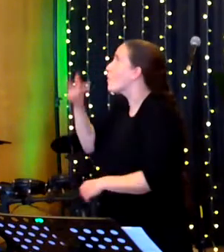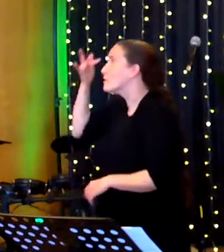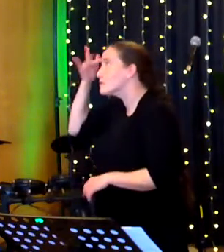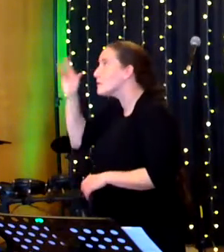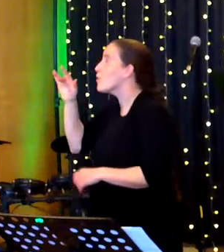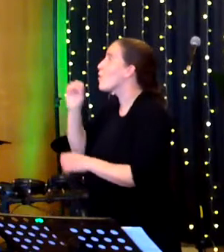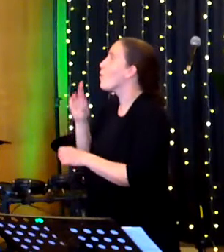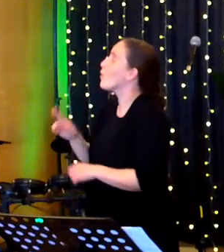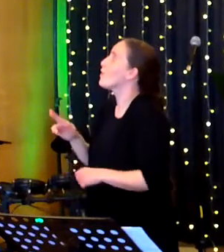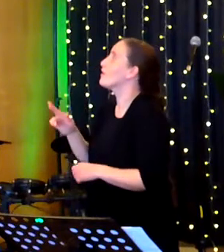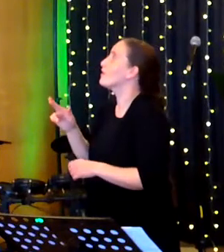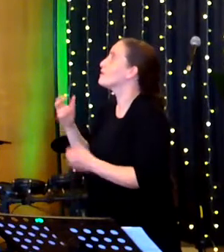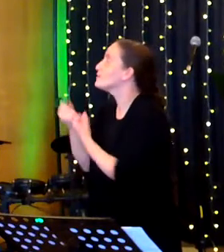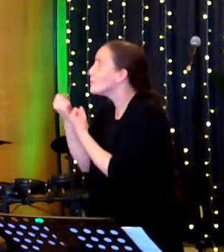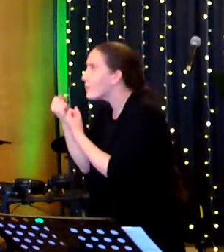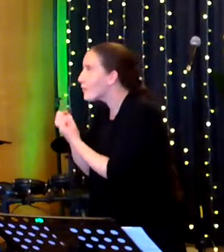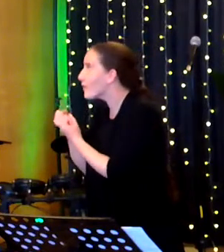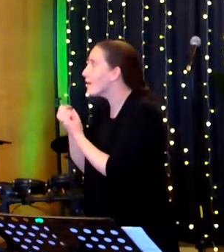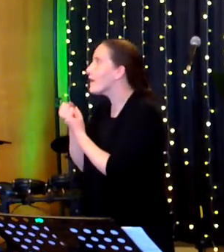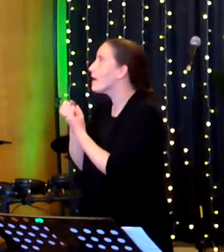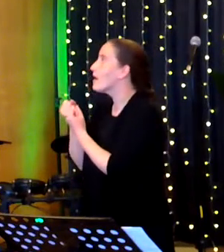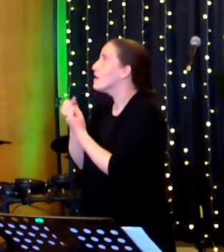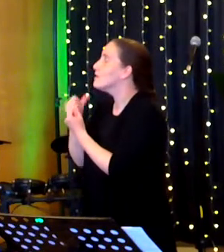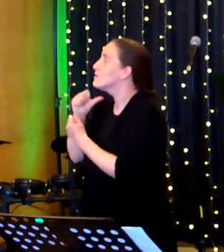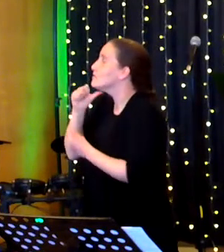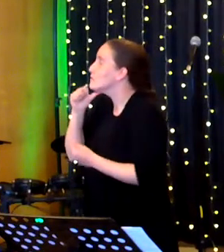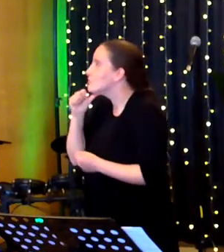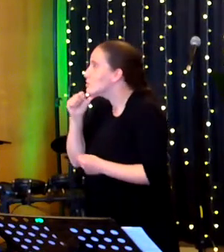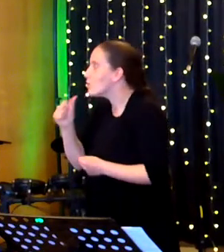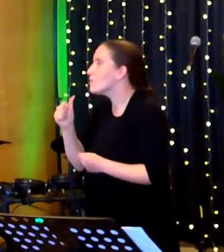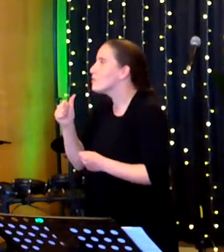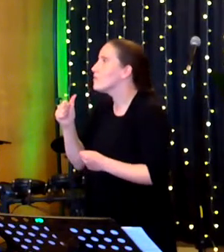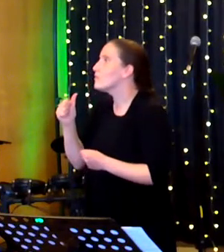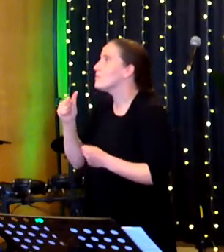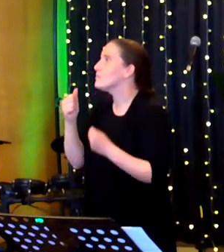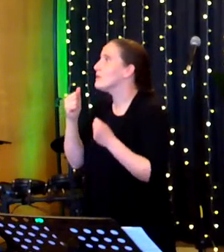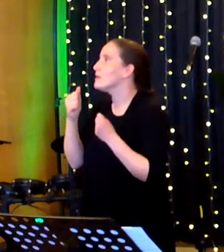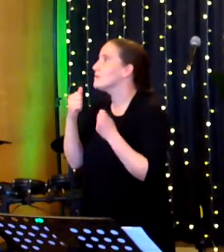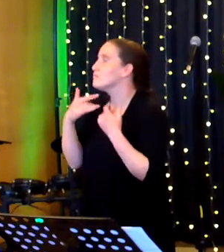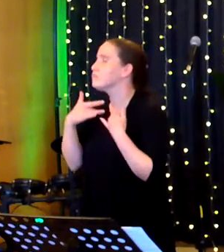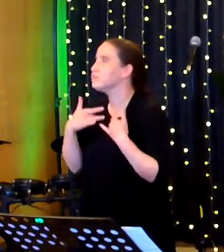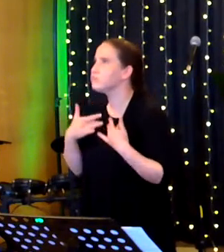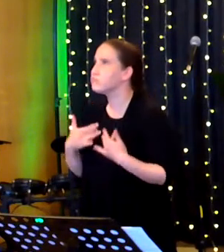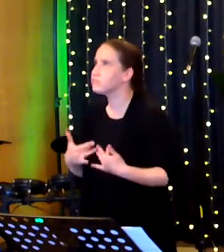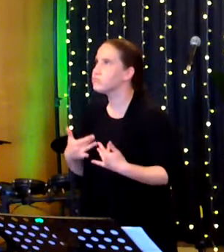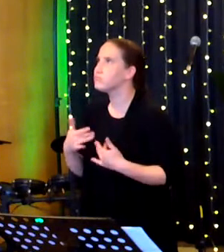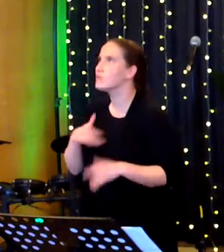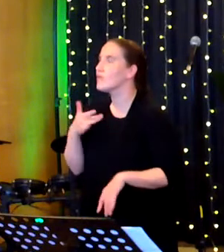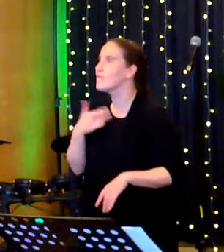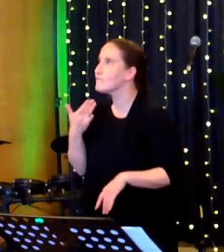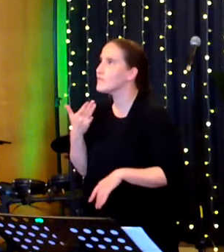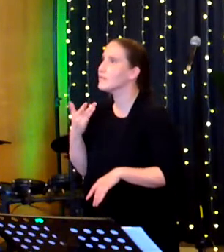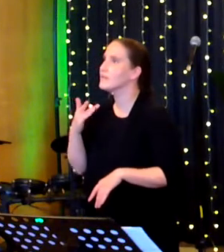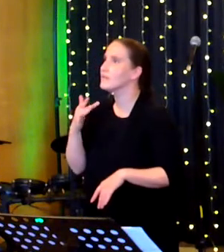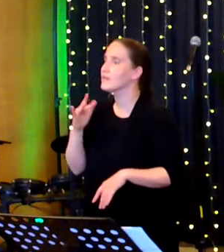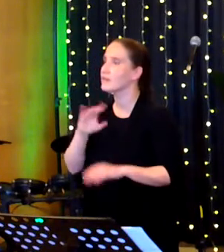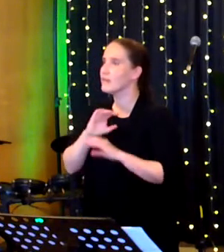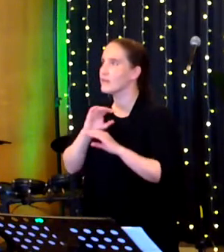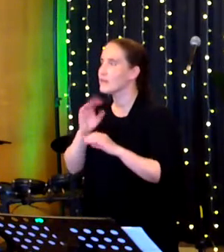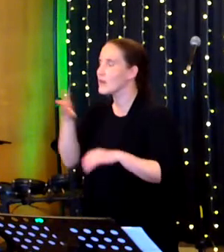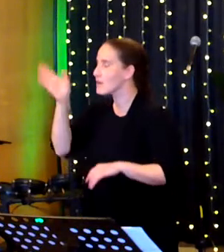or deliverance, don't get discouraged just because you haven't seen